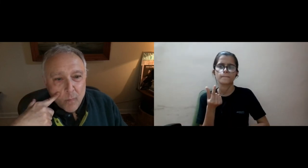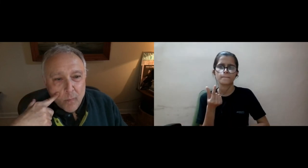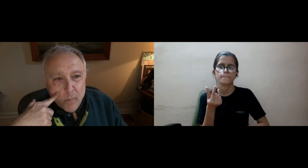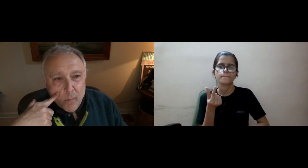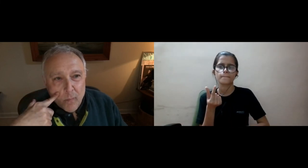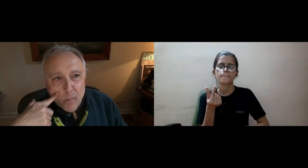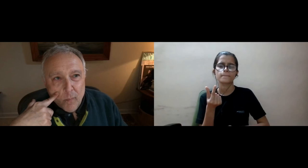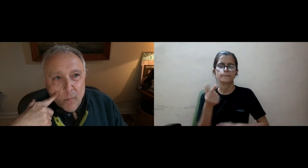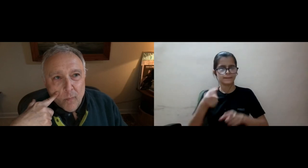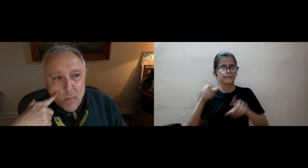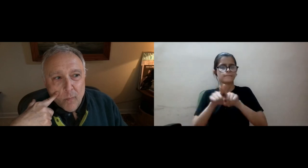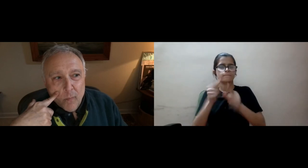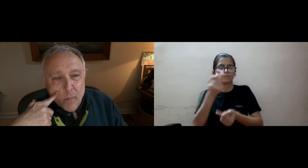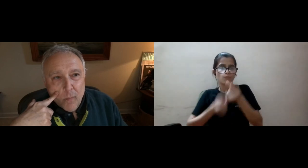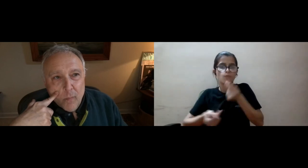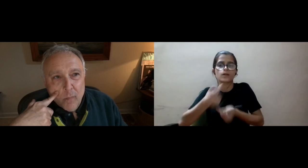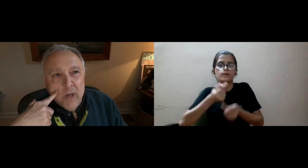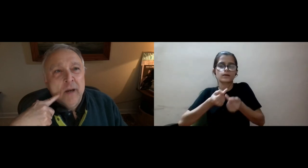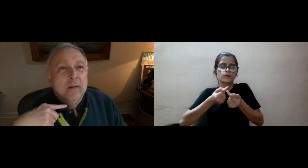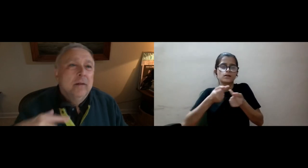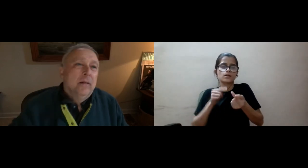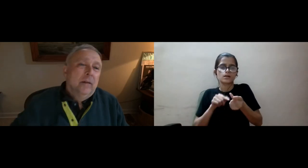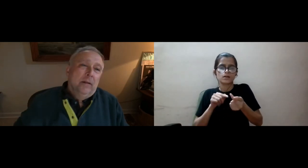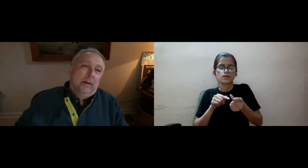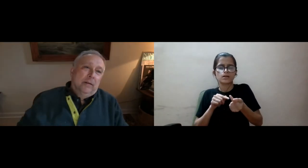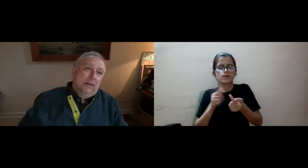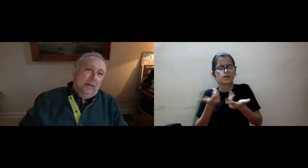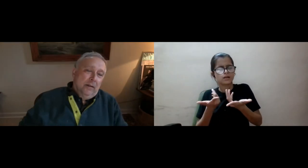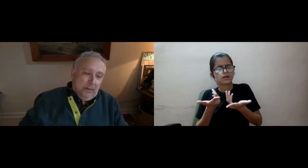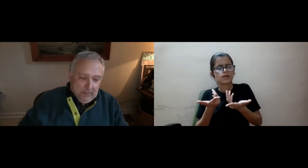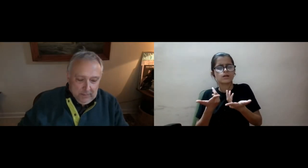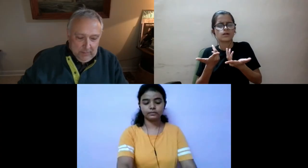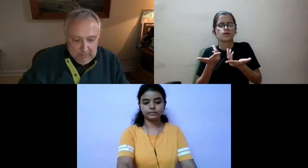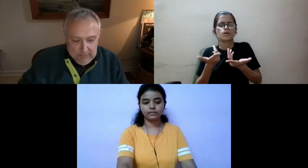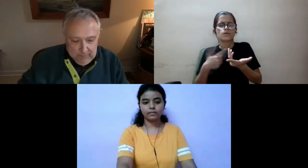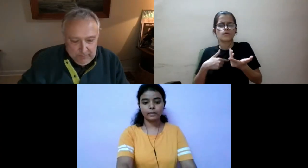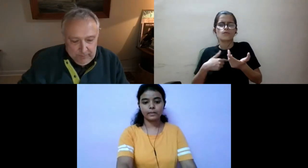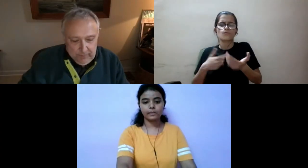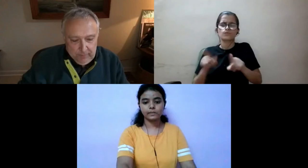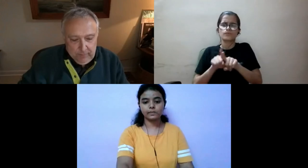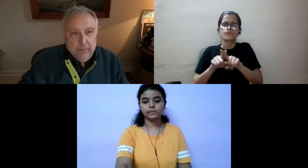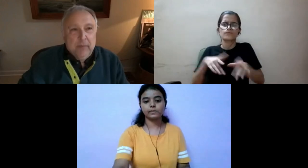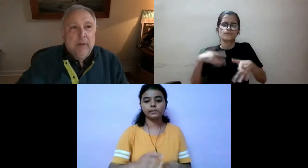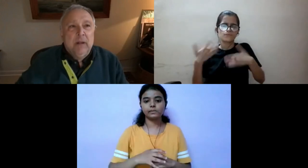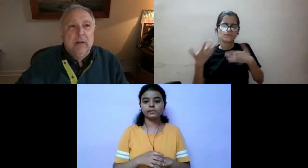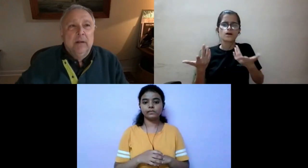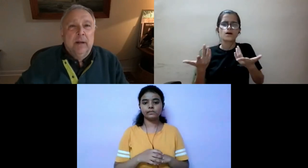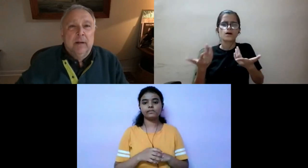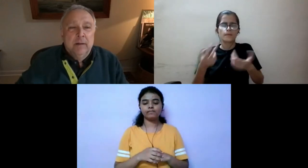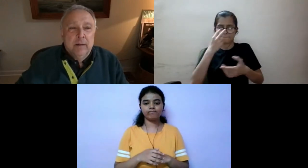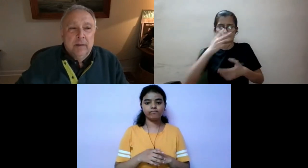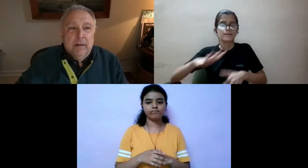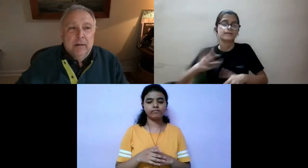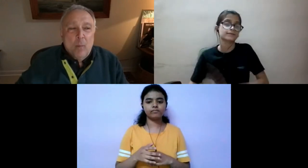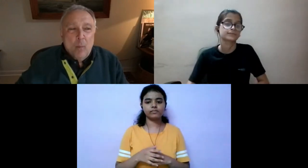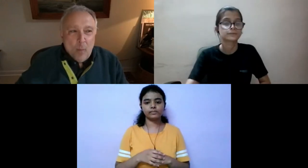which is apolitical or is romanticizing the our blindness. Yeah.